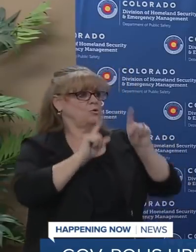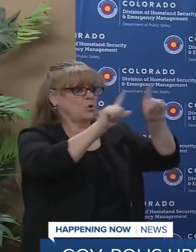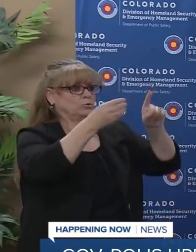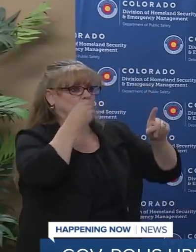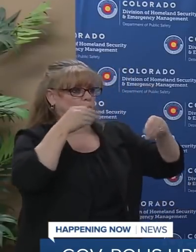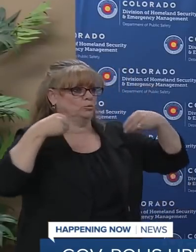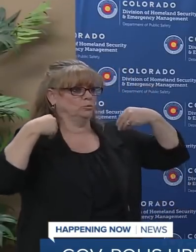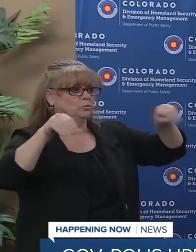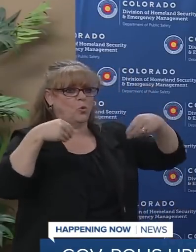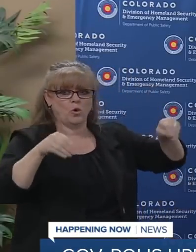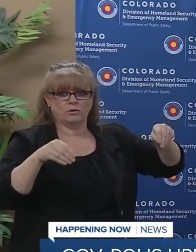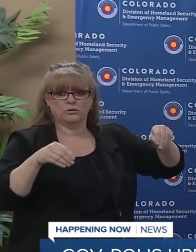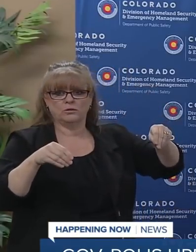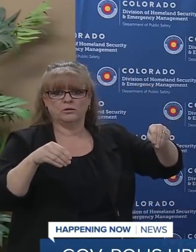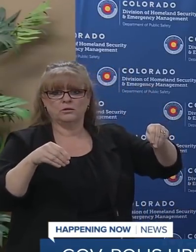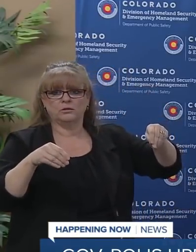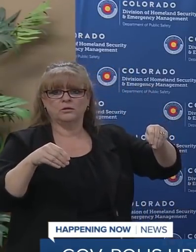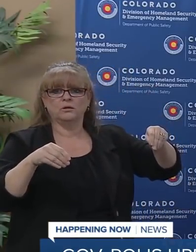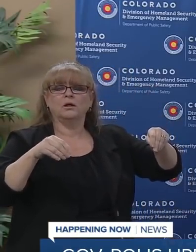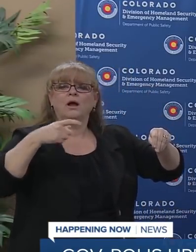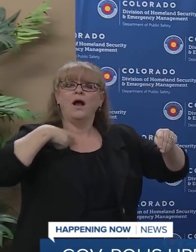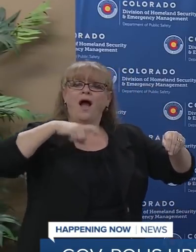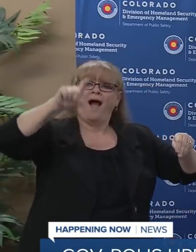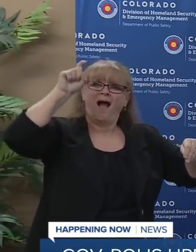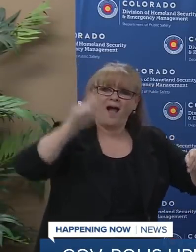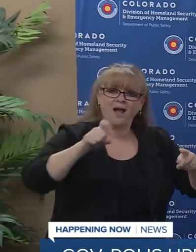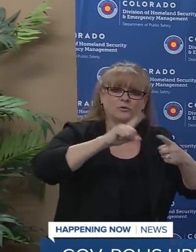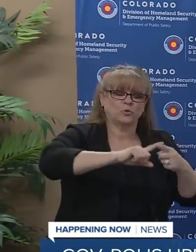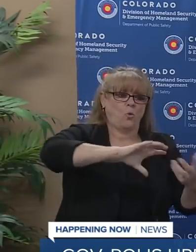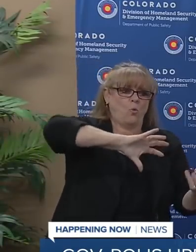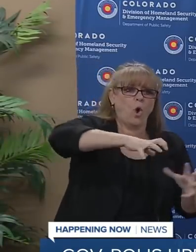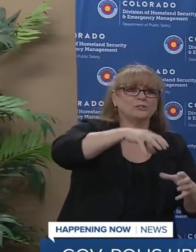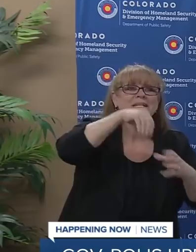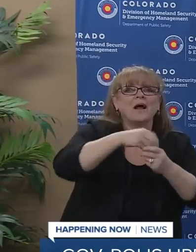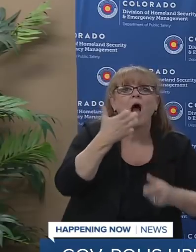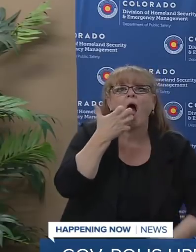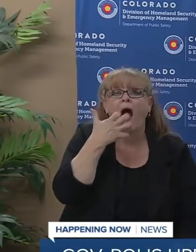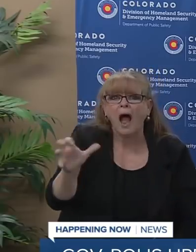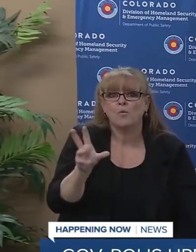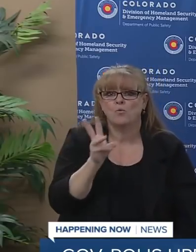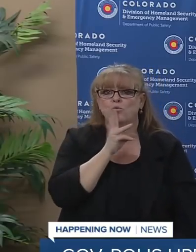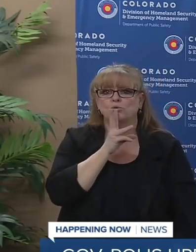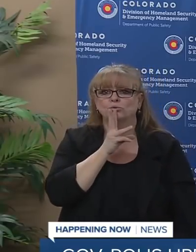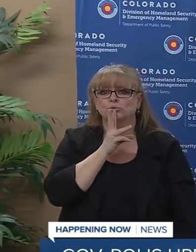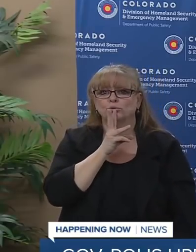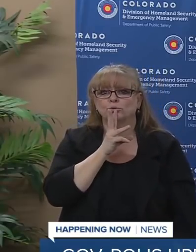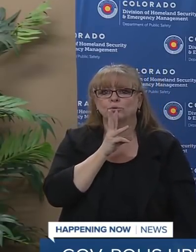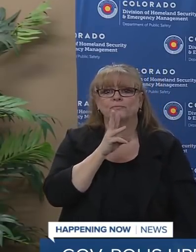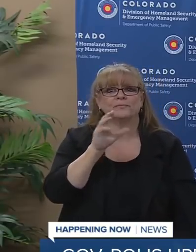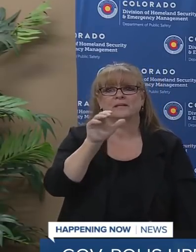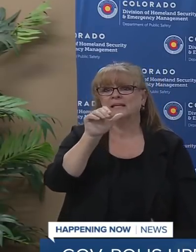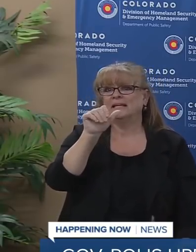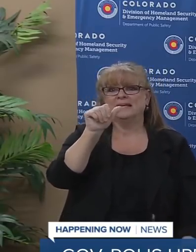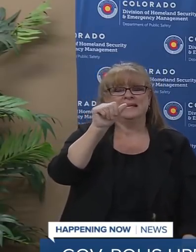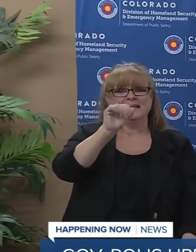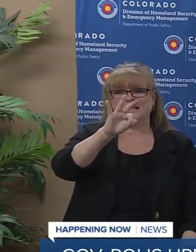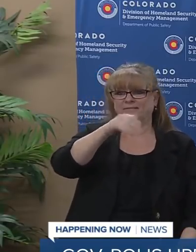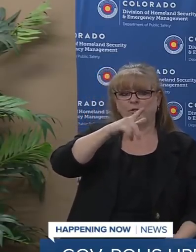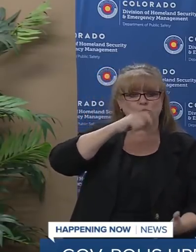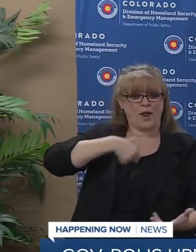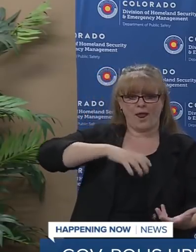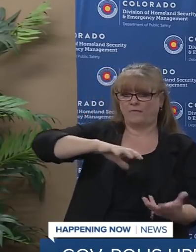the wash, the heated wash. If you don't have a wash at home, you can use the hottest setting on your water, on your sink. I would